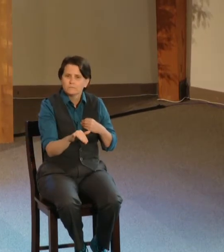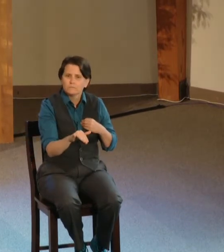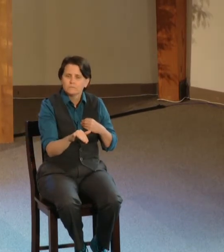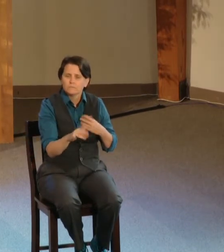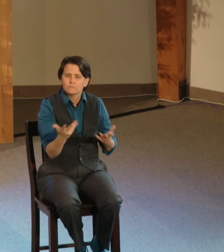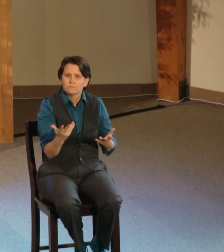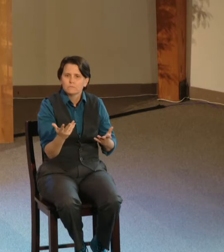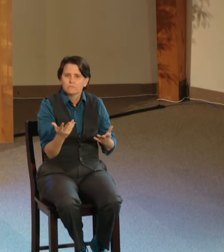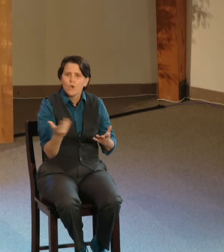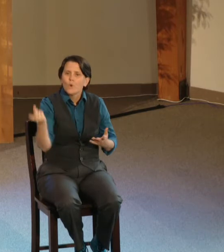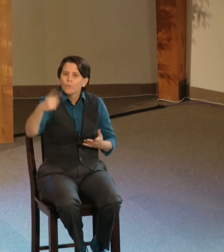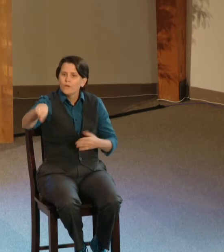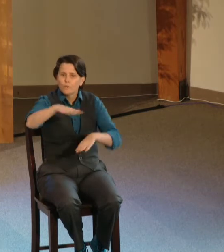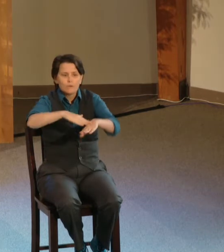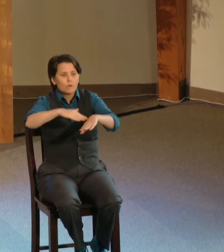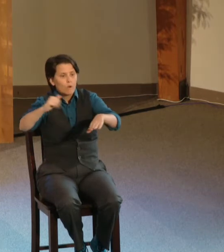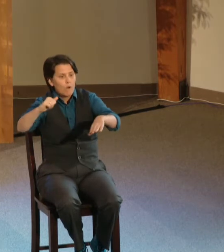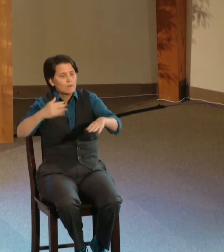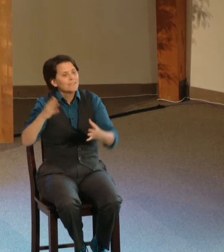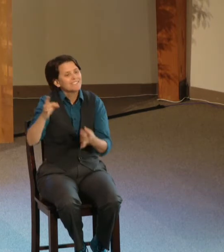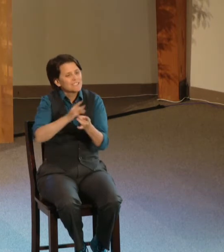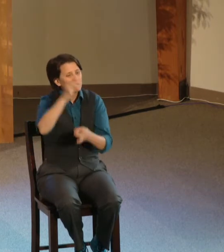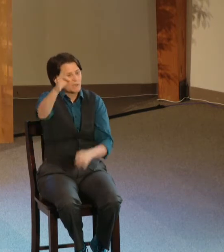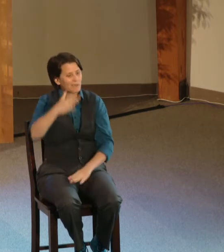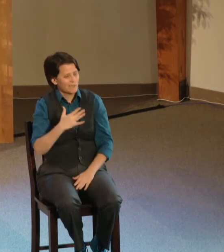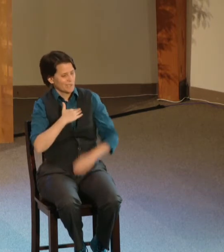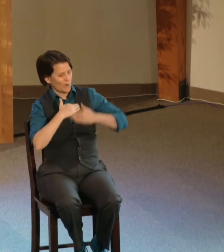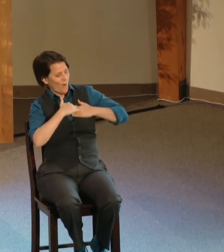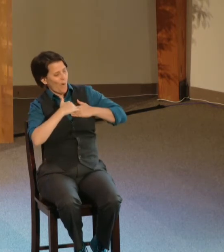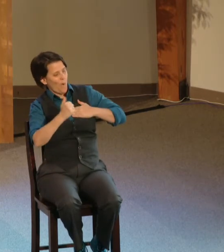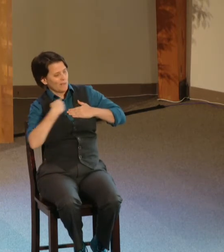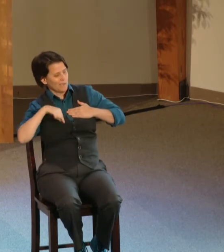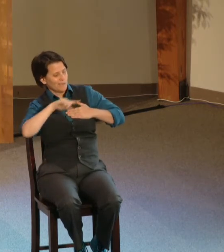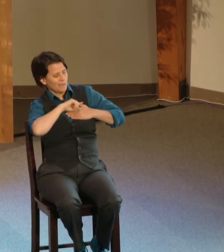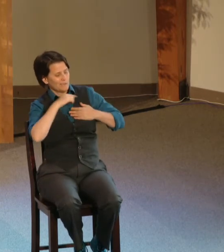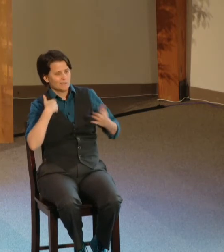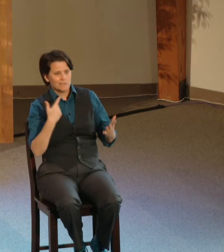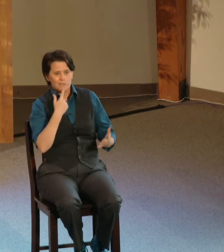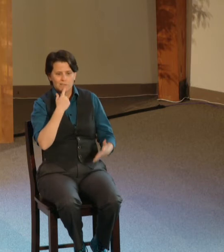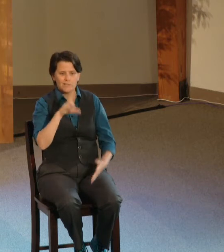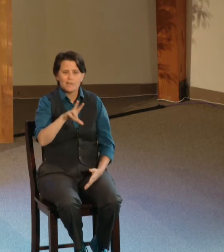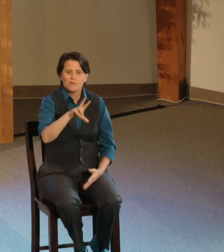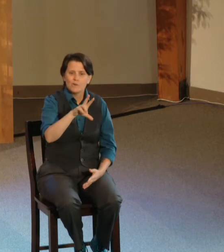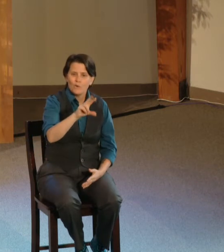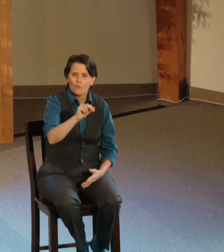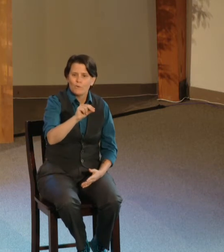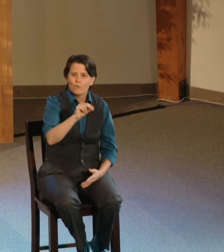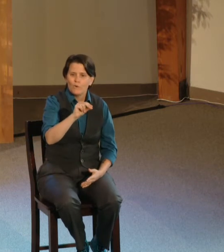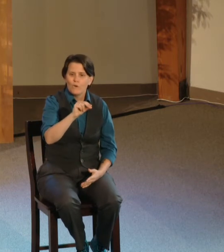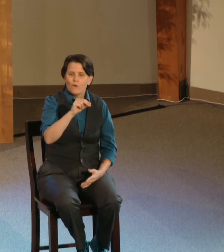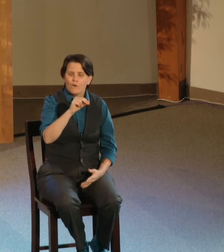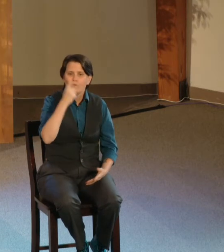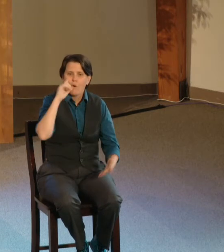We are being called from spirit to say no to any treatment that is less than human.